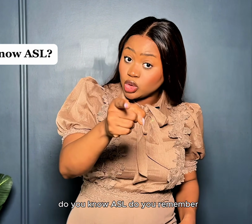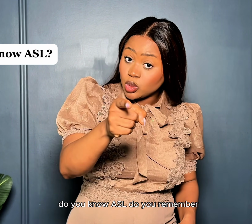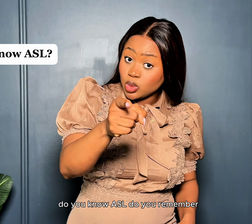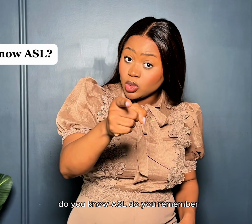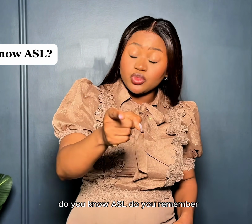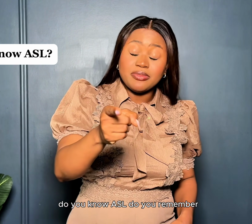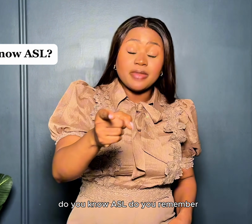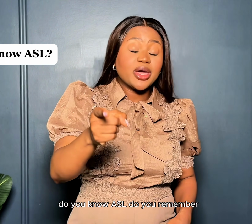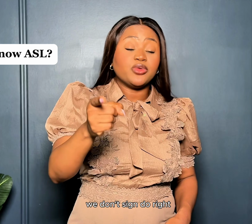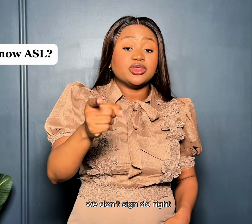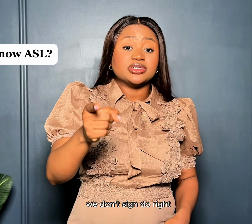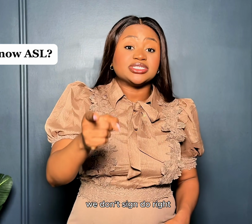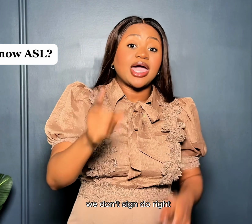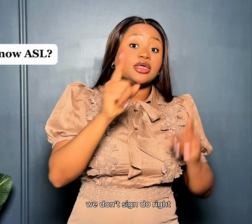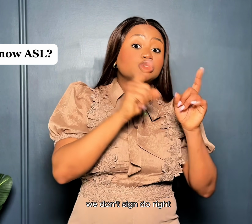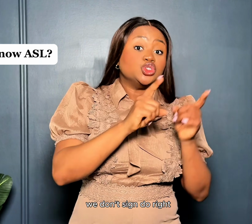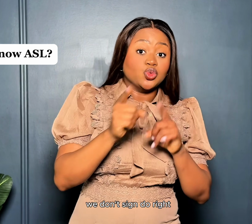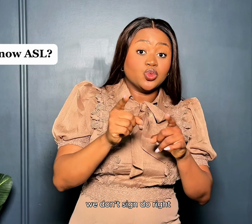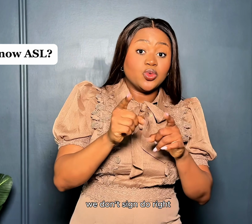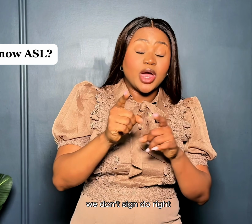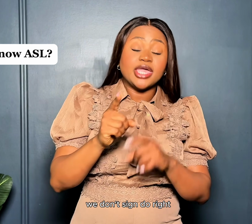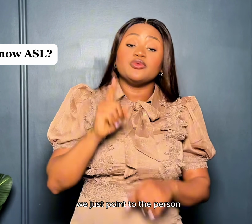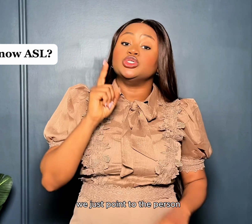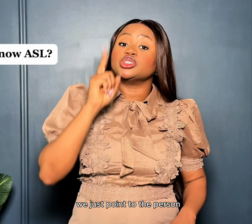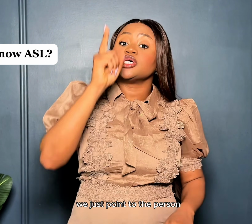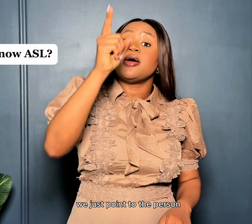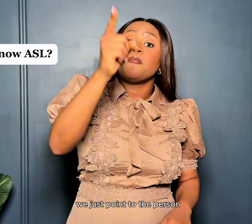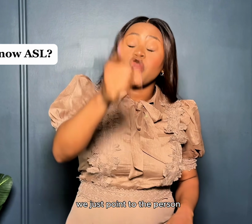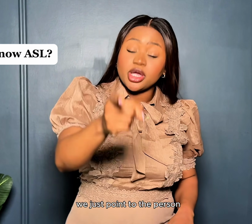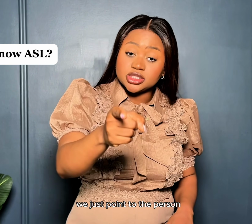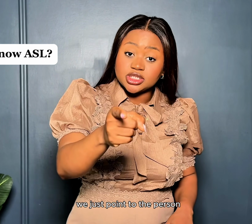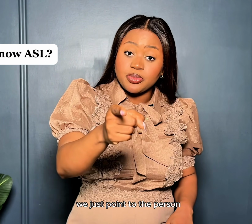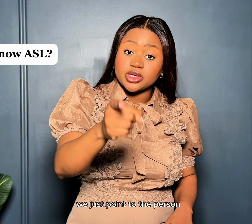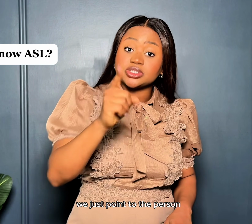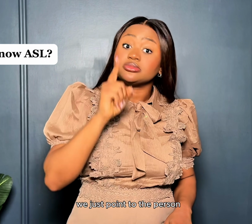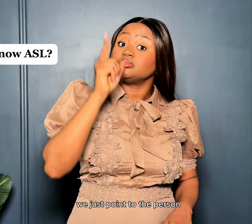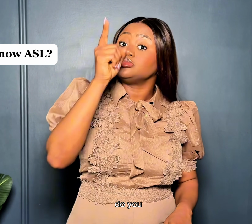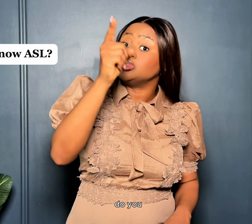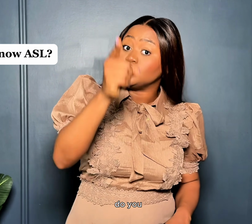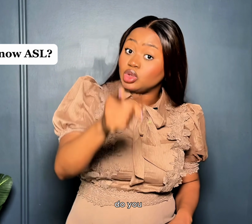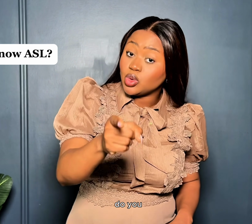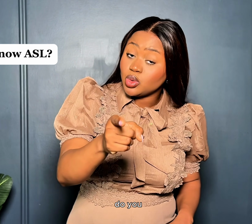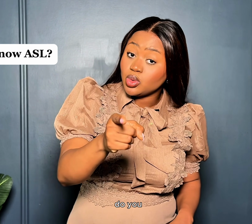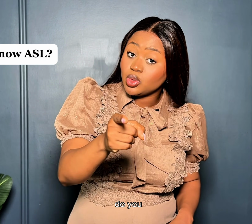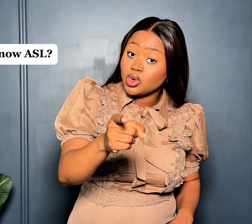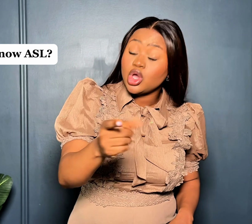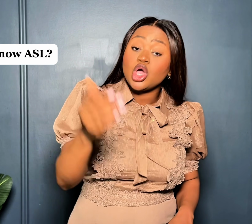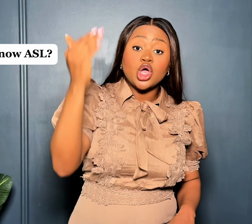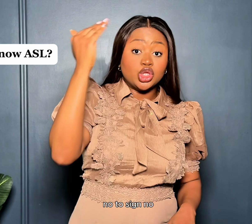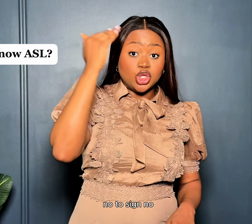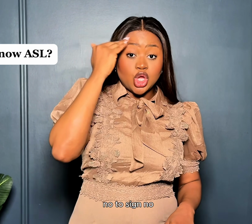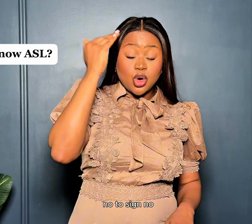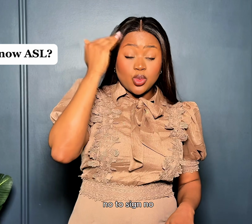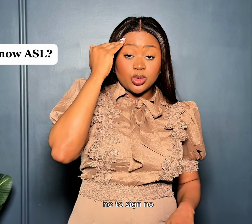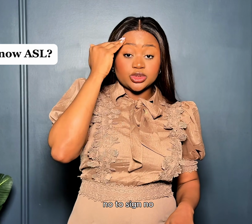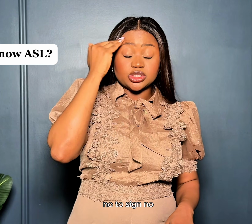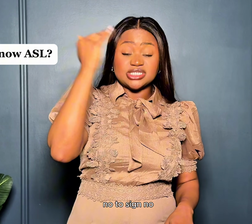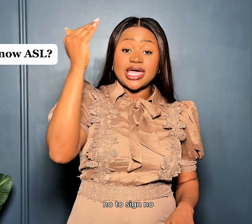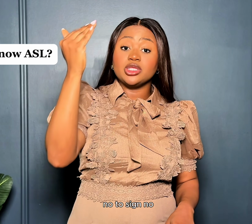you? Remember, we don't sign do, right? We just point to the person. Do you? No. To sign